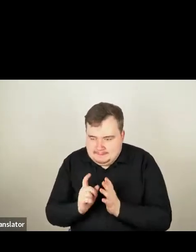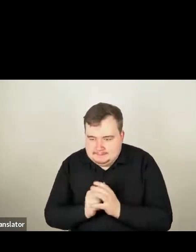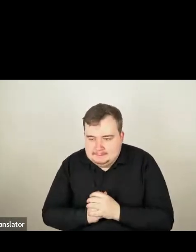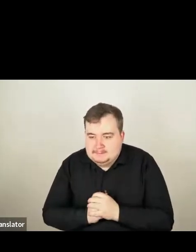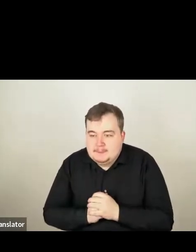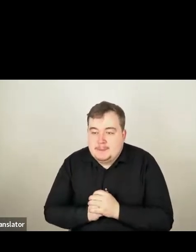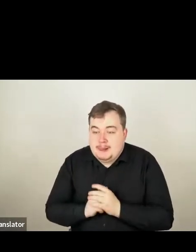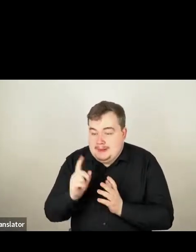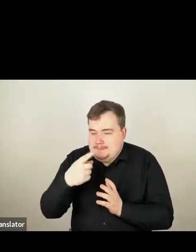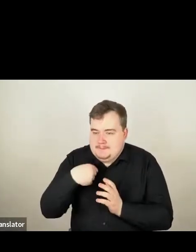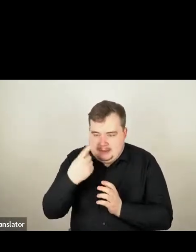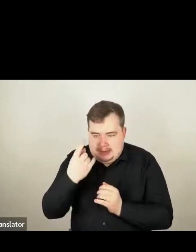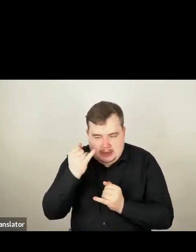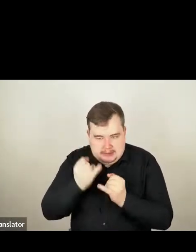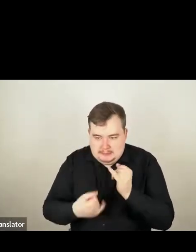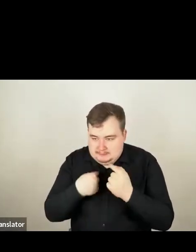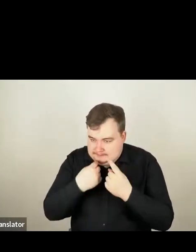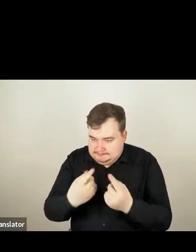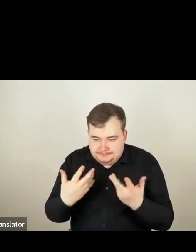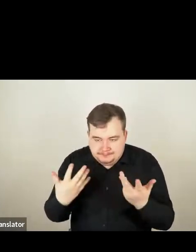the situation we have.